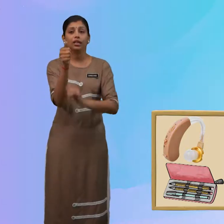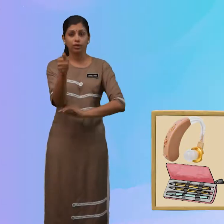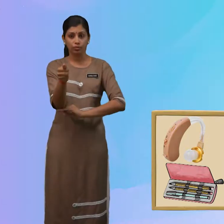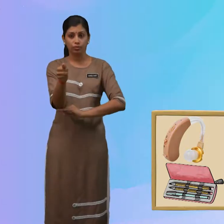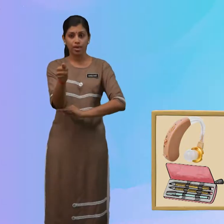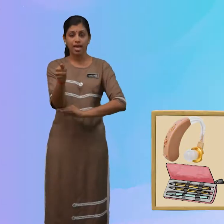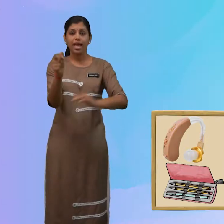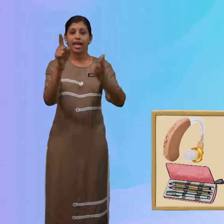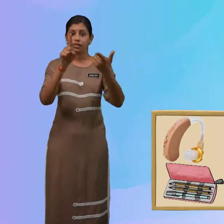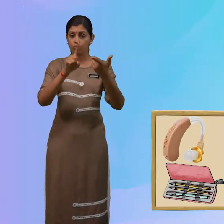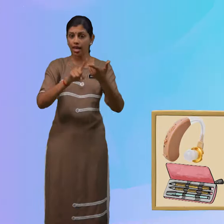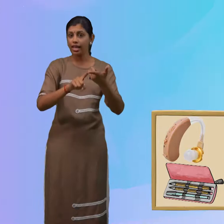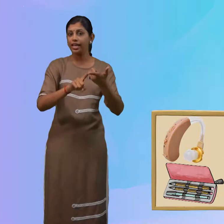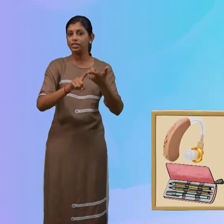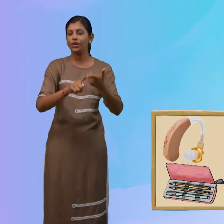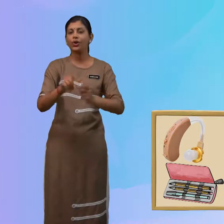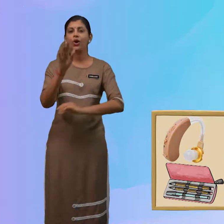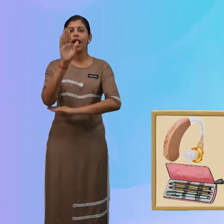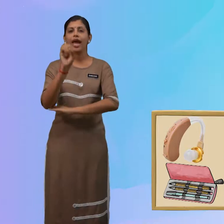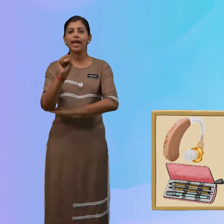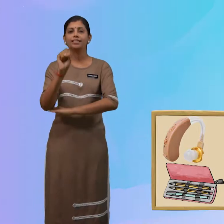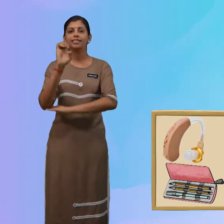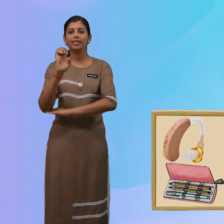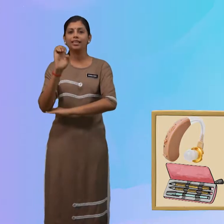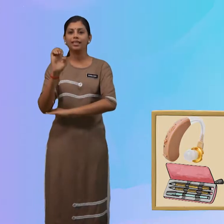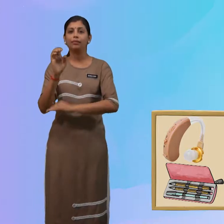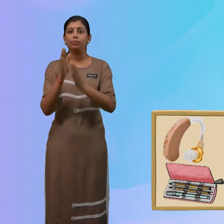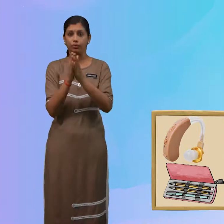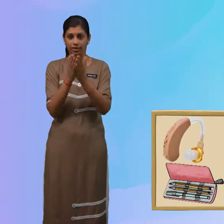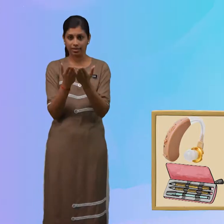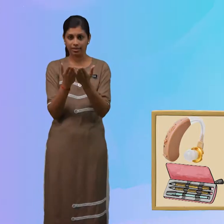you, as well as your SEE book.